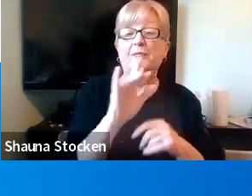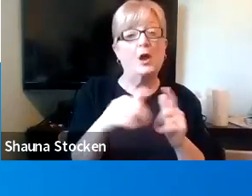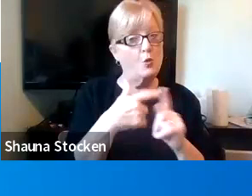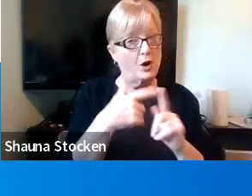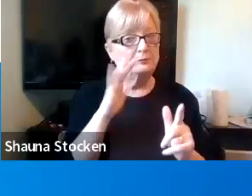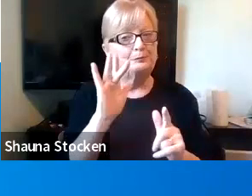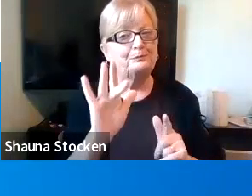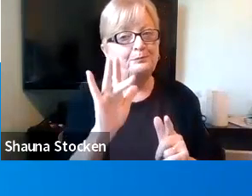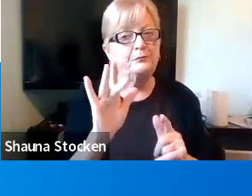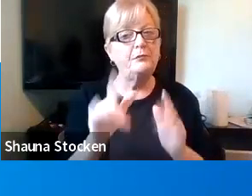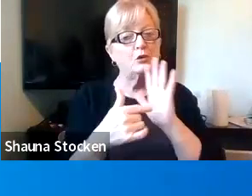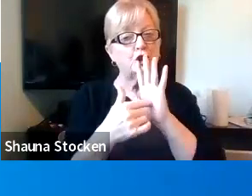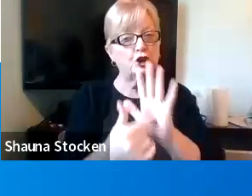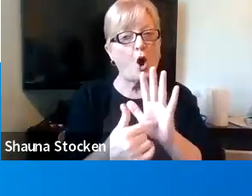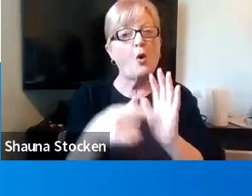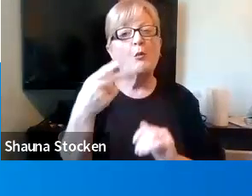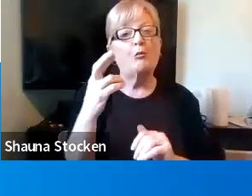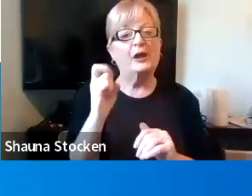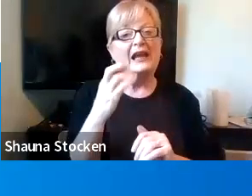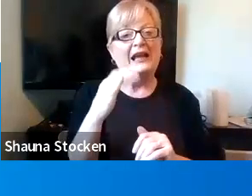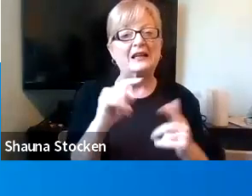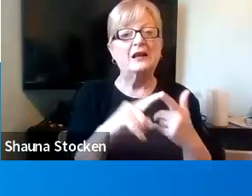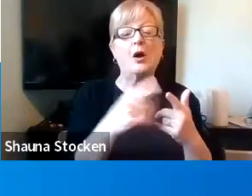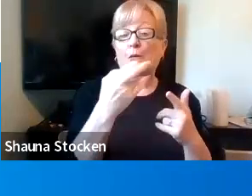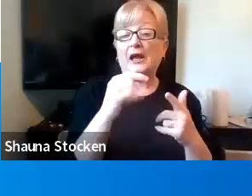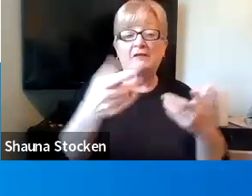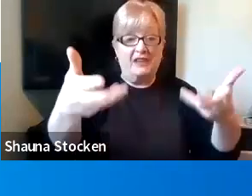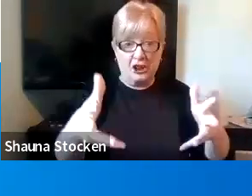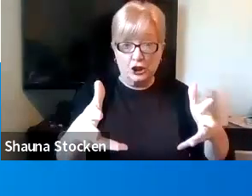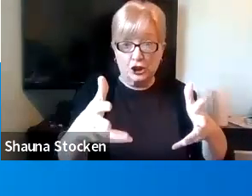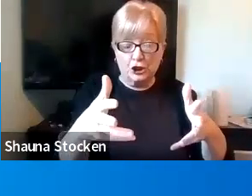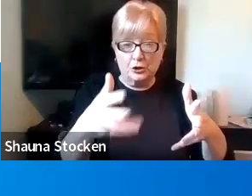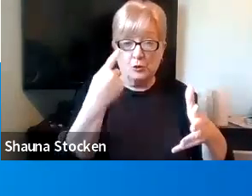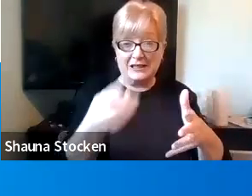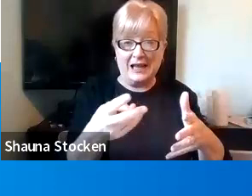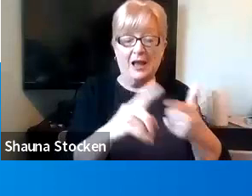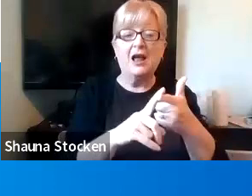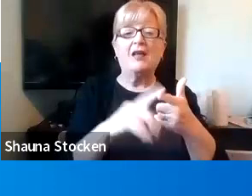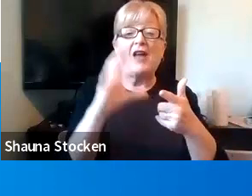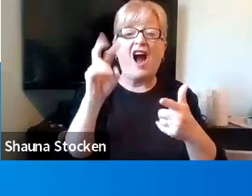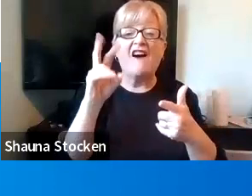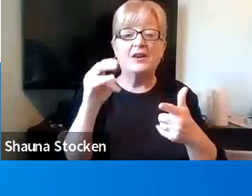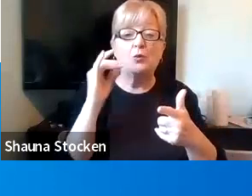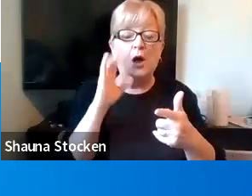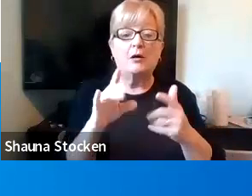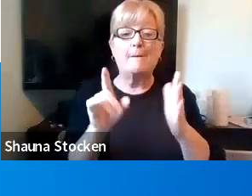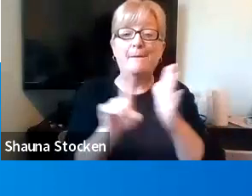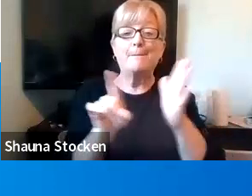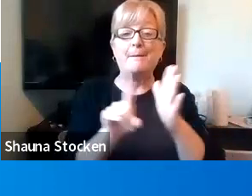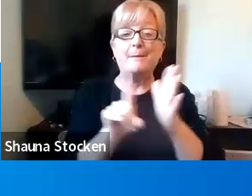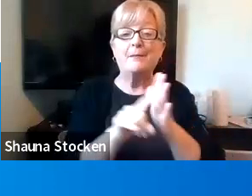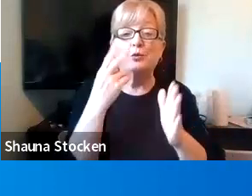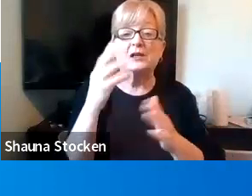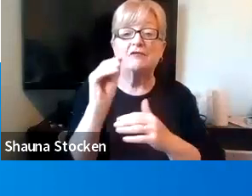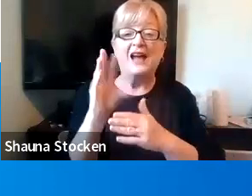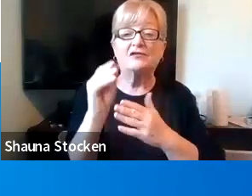the display will show preheat. When preheating completes, the oven will beep several times, the display will flash,